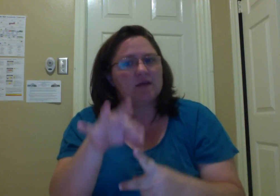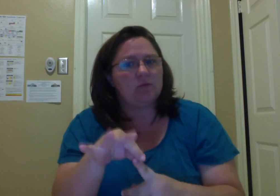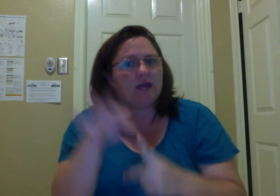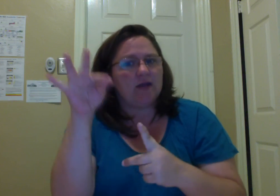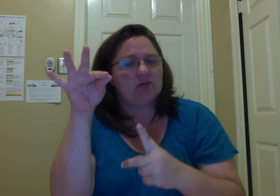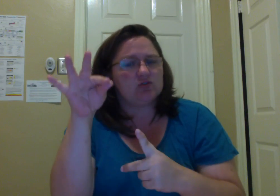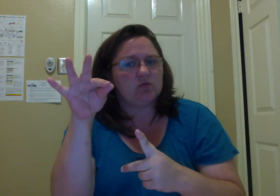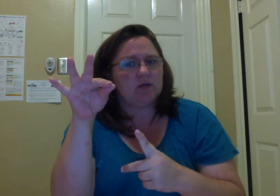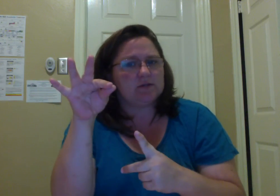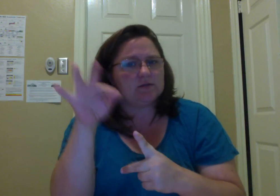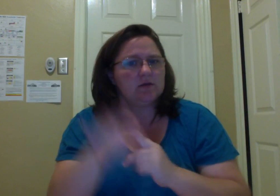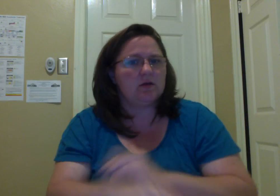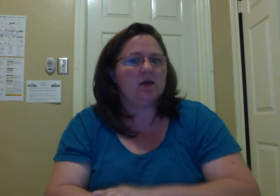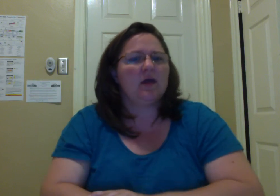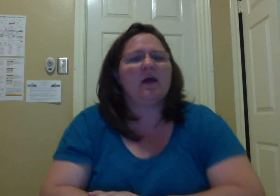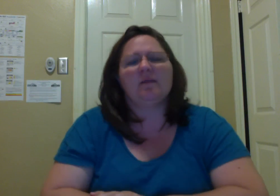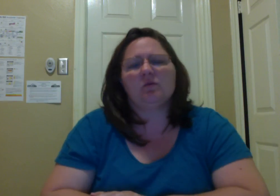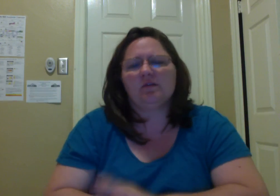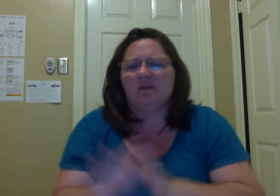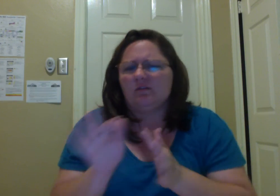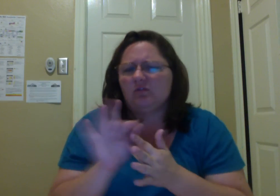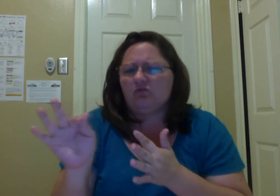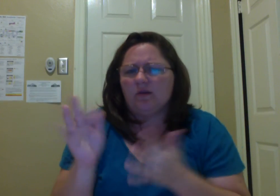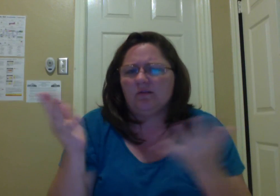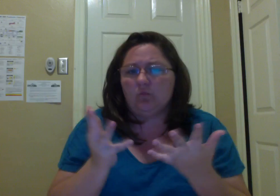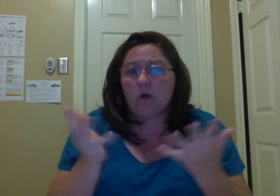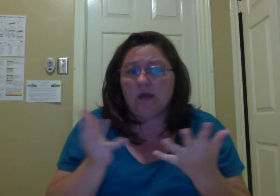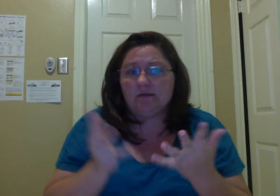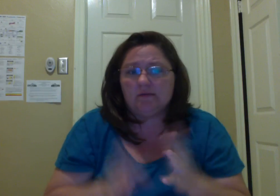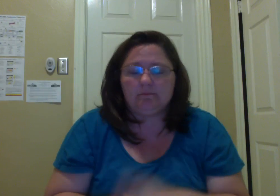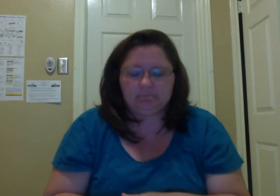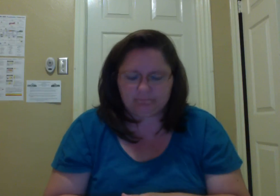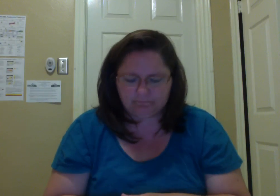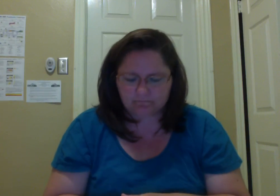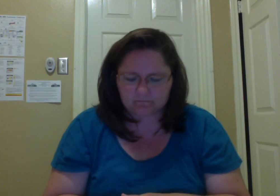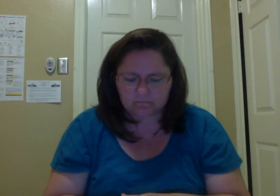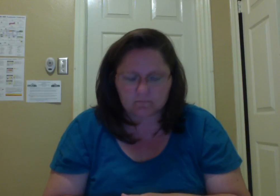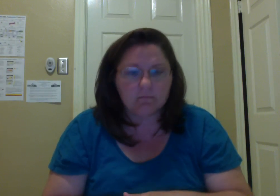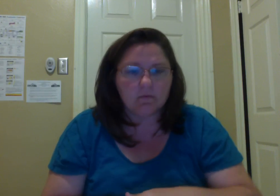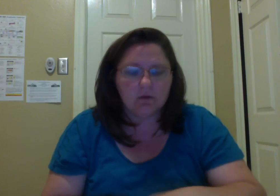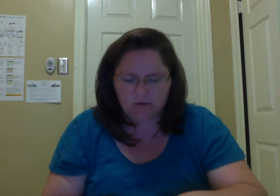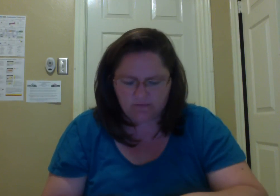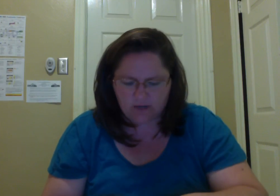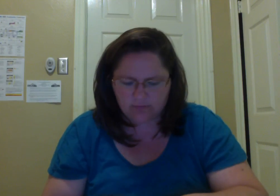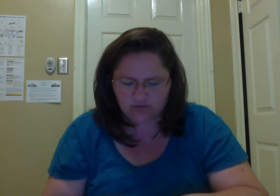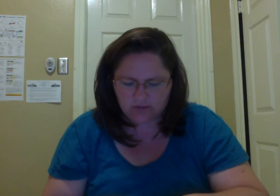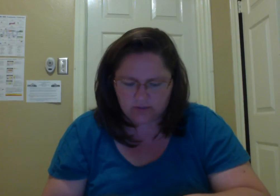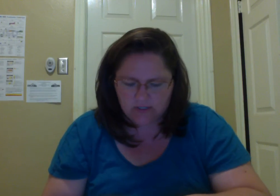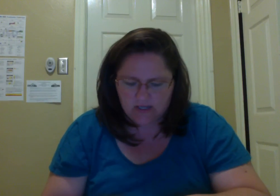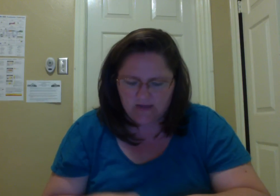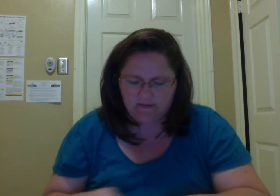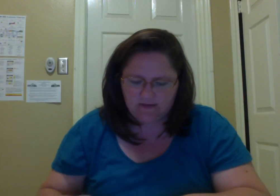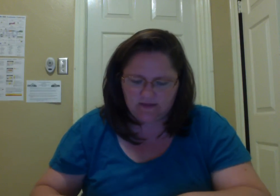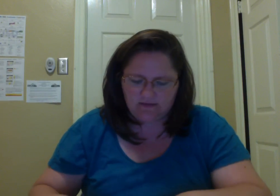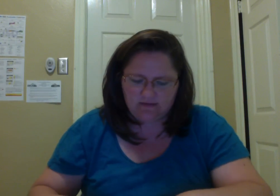we had a choice. And then Laura says, the choice is what? Or what's the option? And then Dan says that